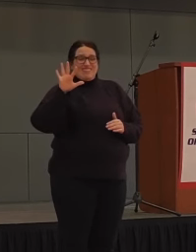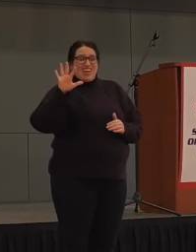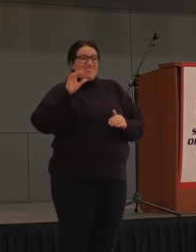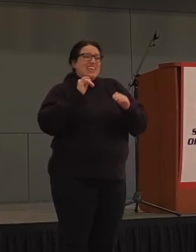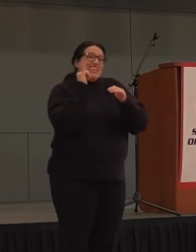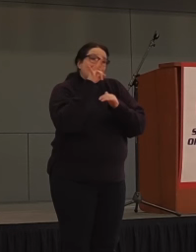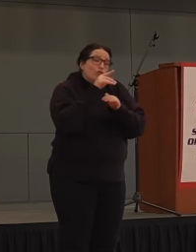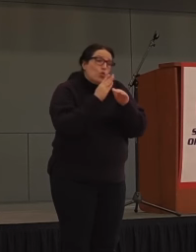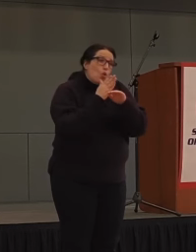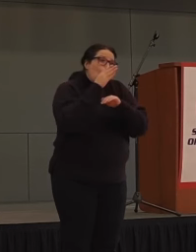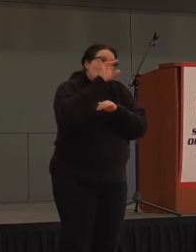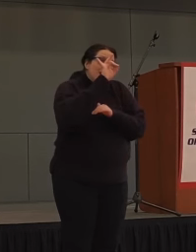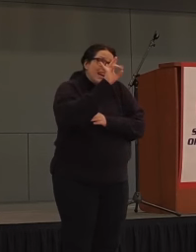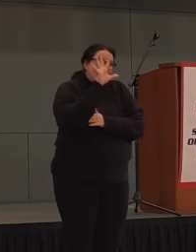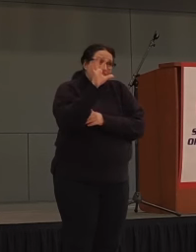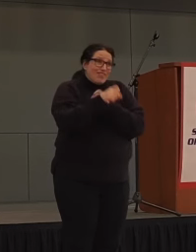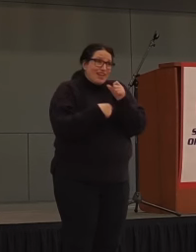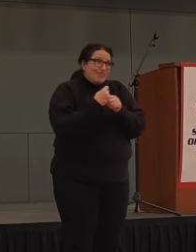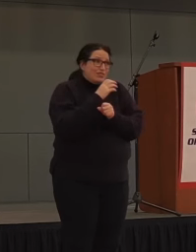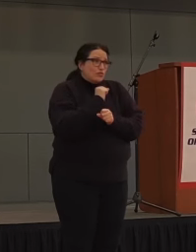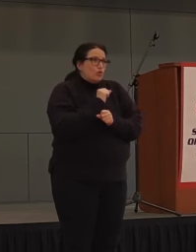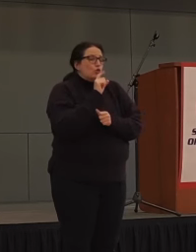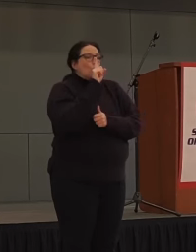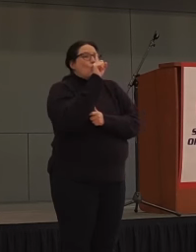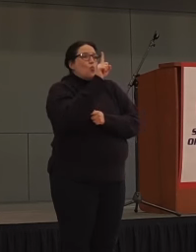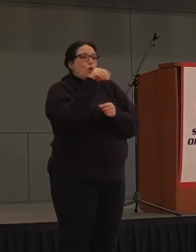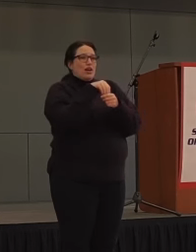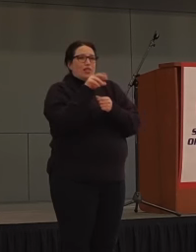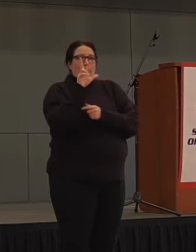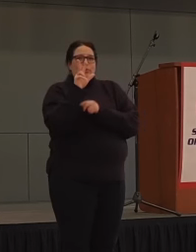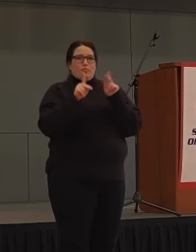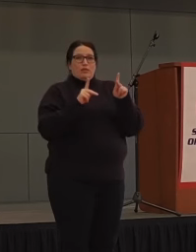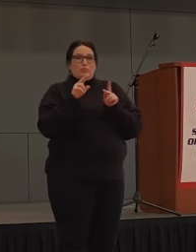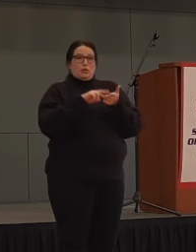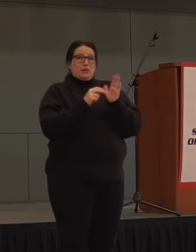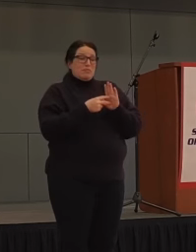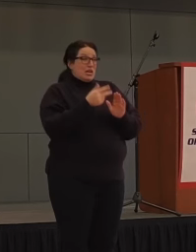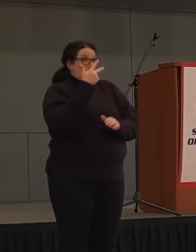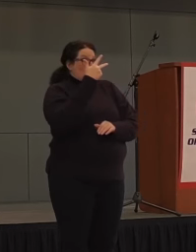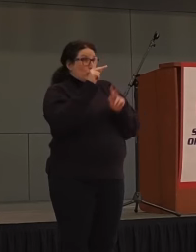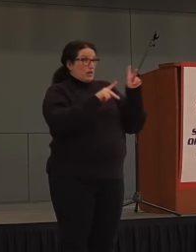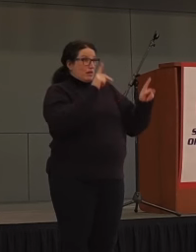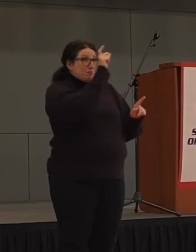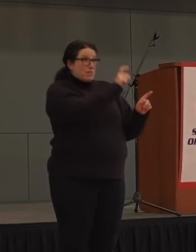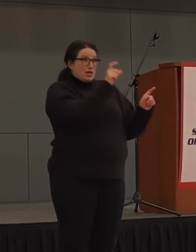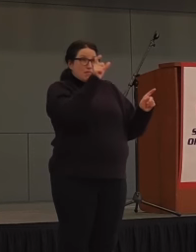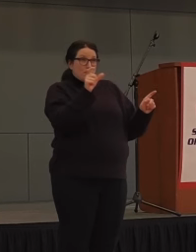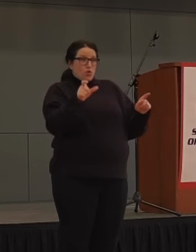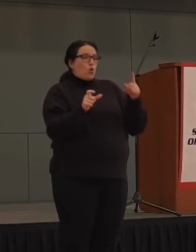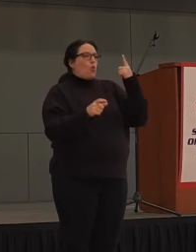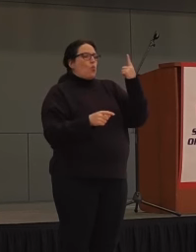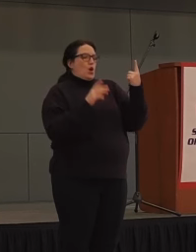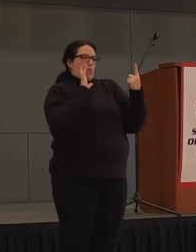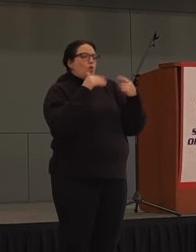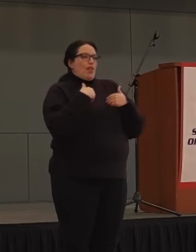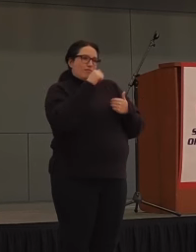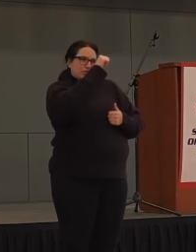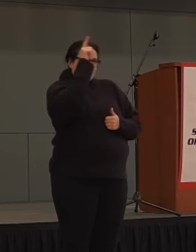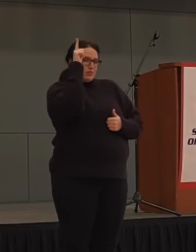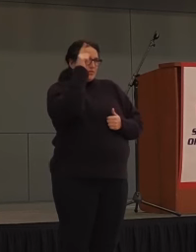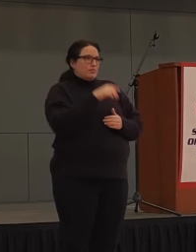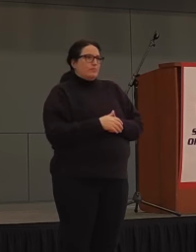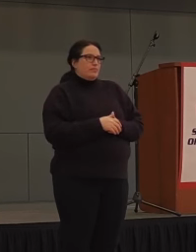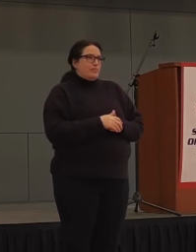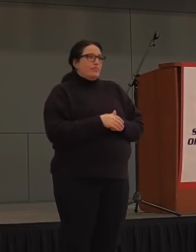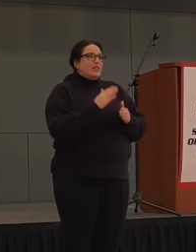3 are likely to develop Alzheimer's. Between 84 and 65, it's 1